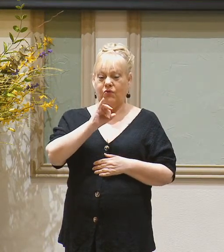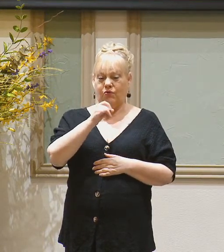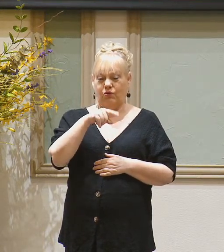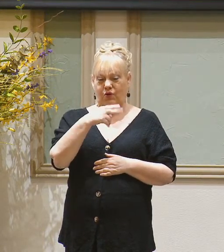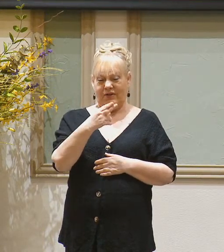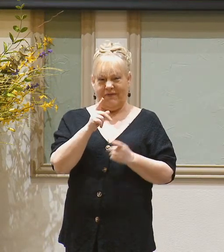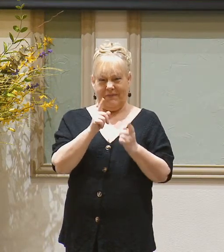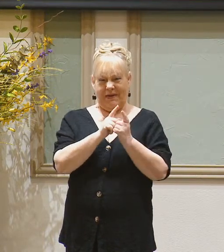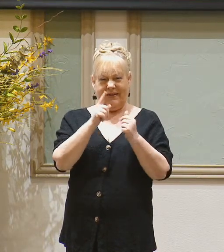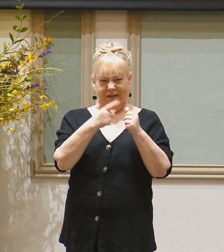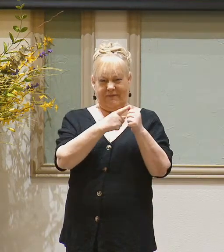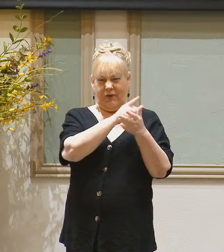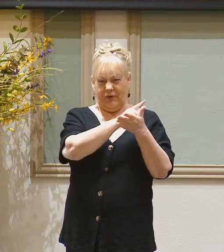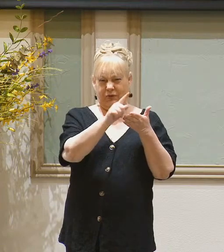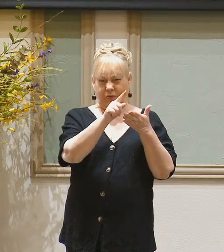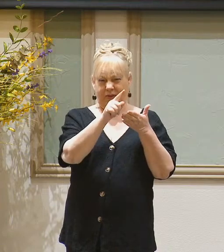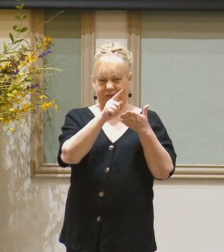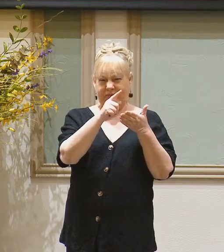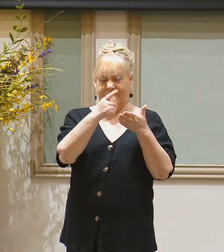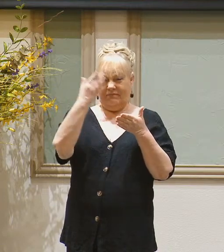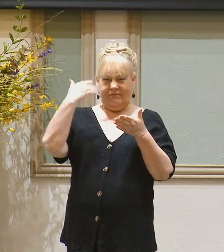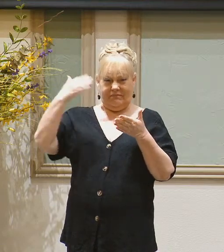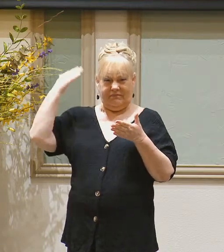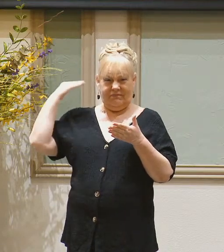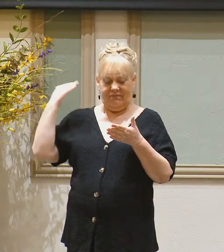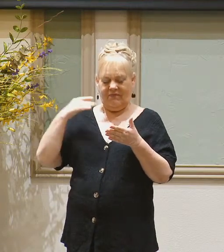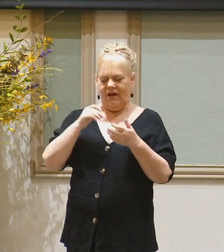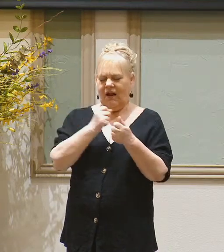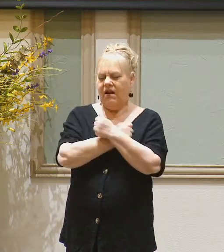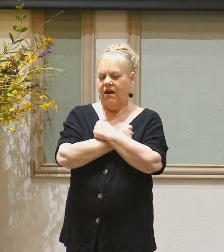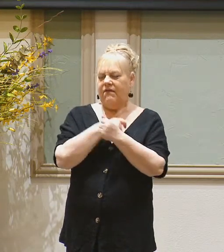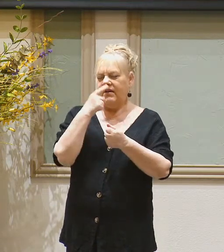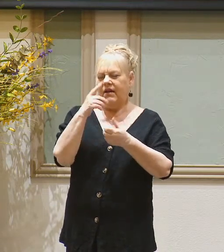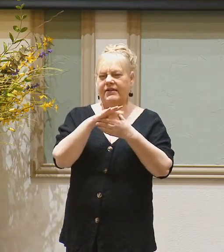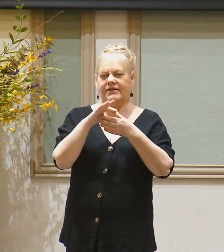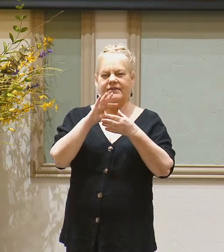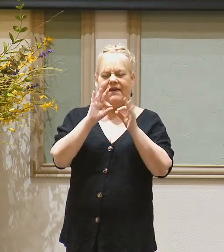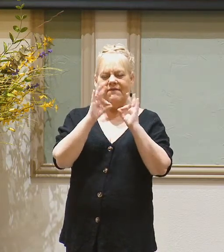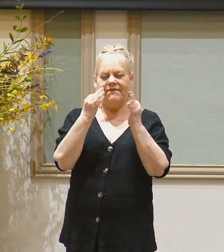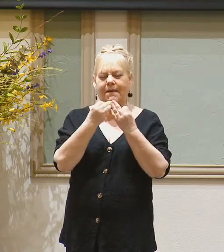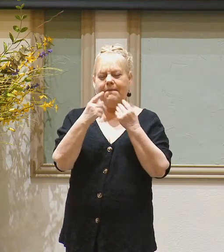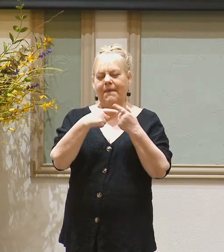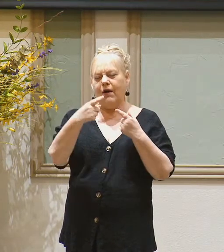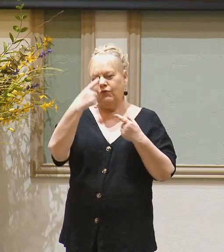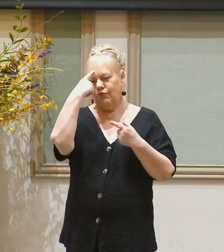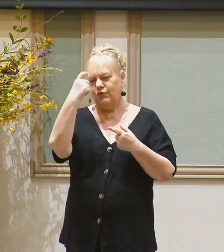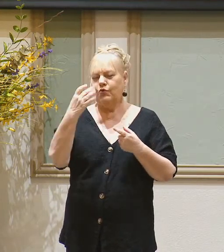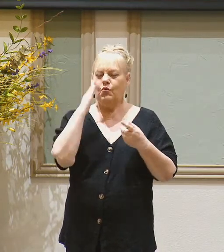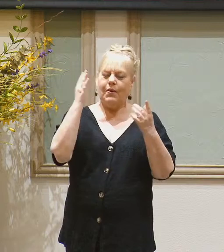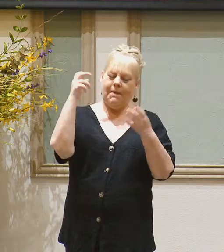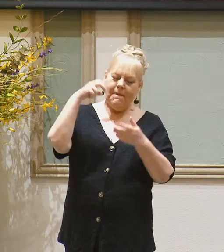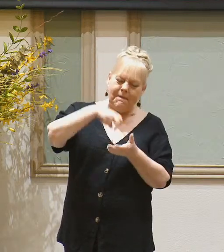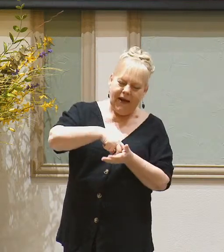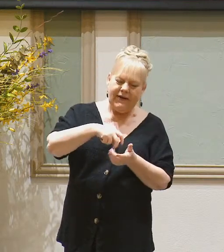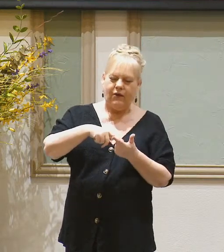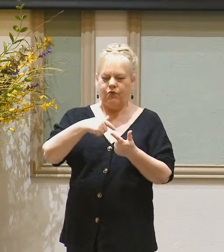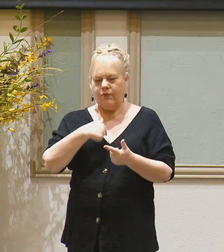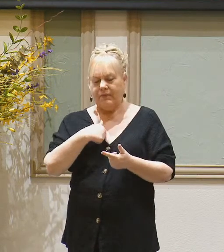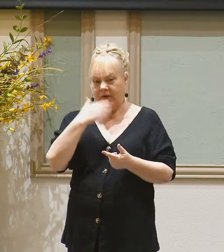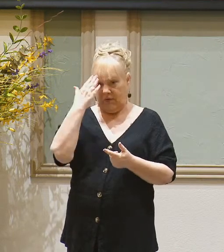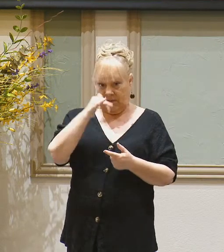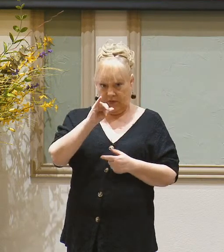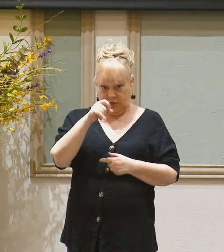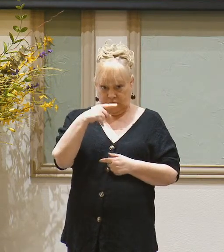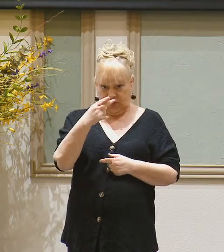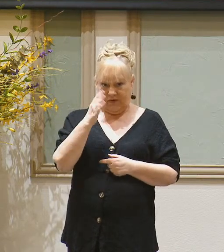we met the very first week, the one who loved to tell his family about his dreams of them bowing down to him, I don't know if that Joseph